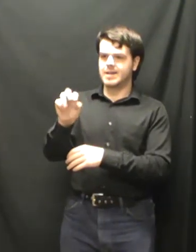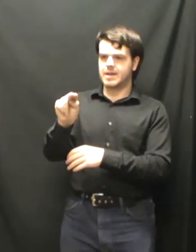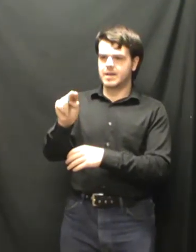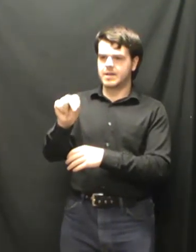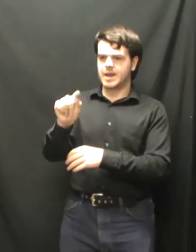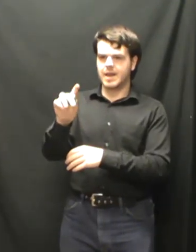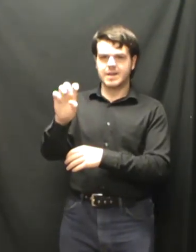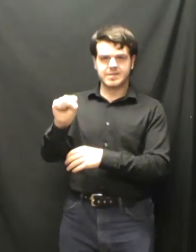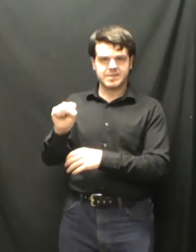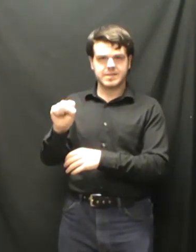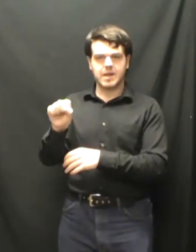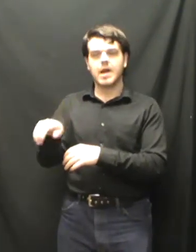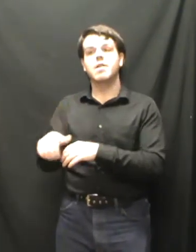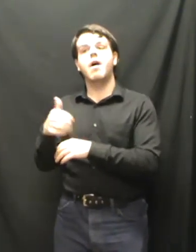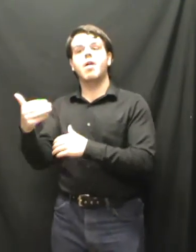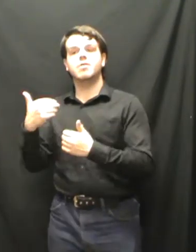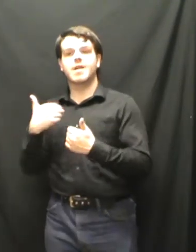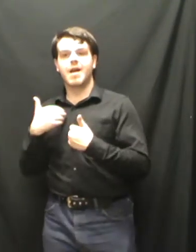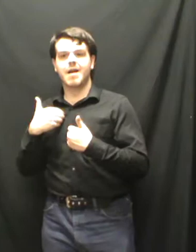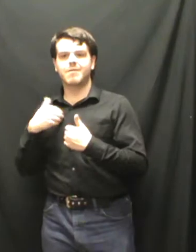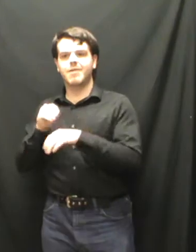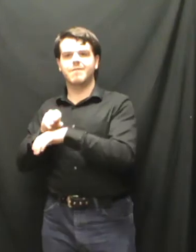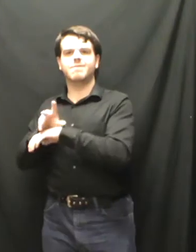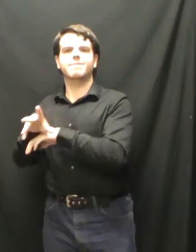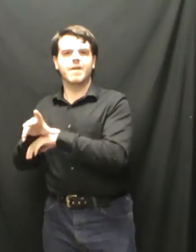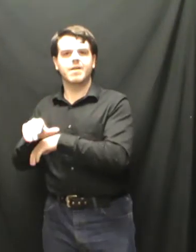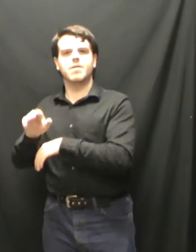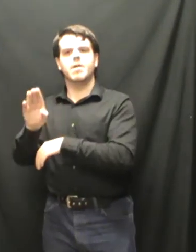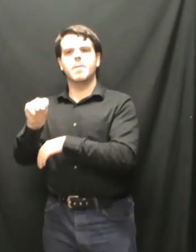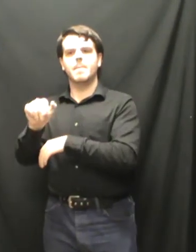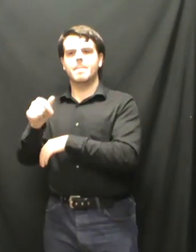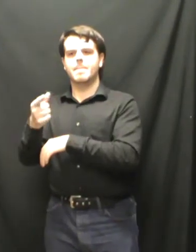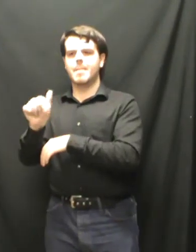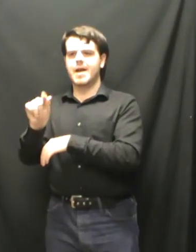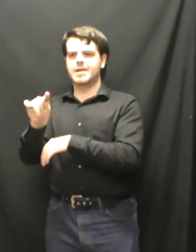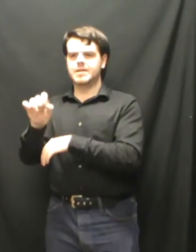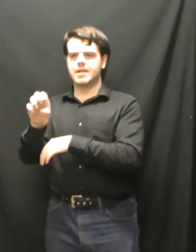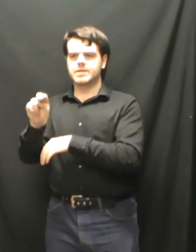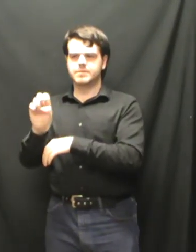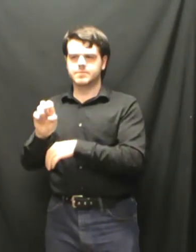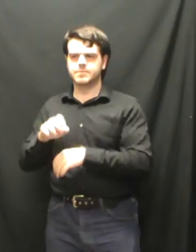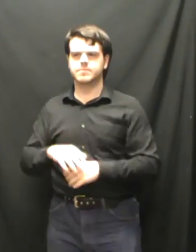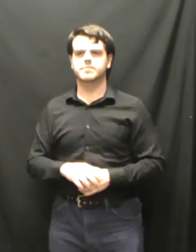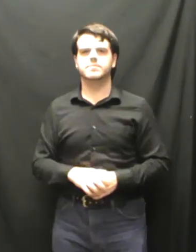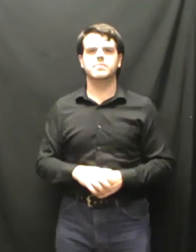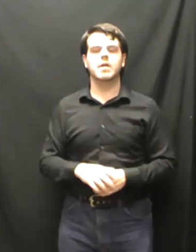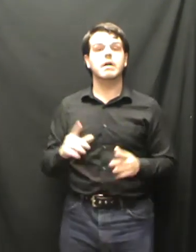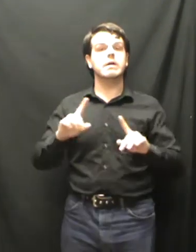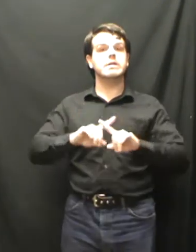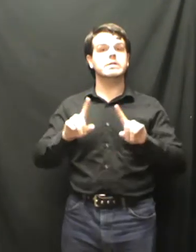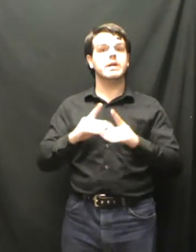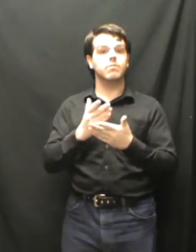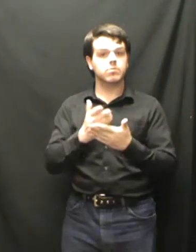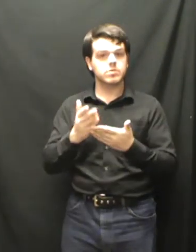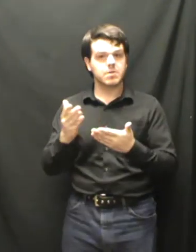magnetic properties. They're affected by a magnetic field. Then we can say different substances have different